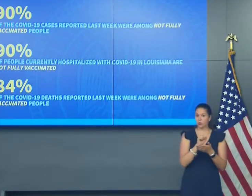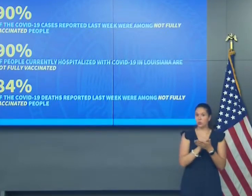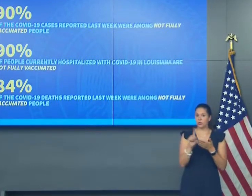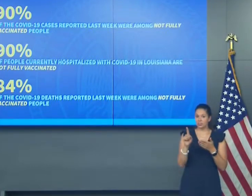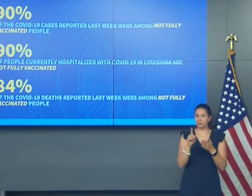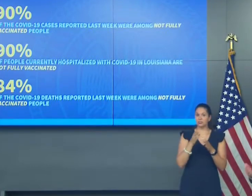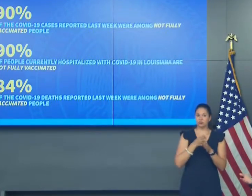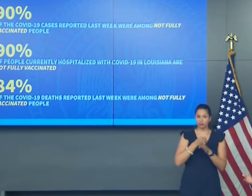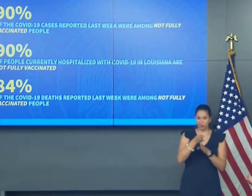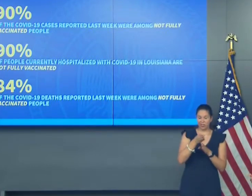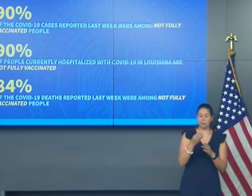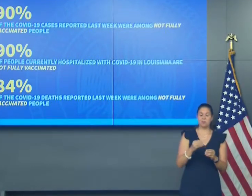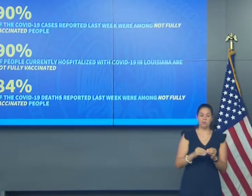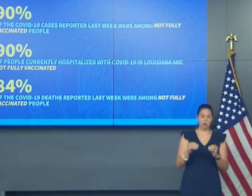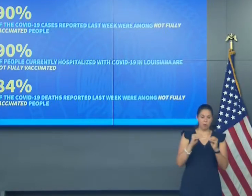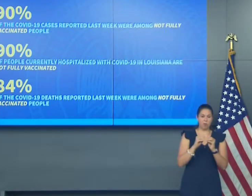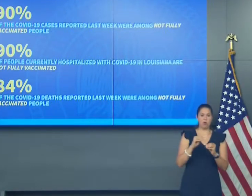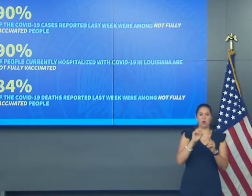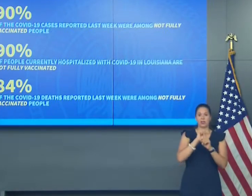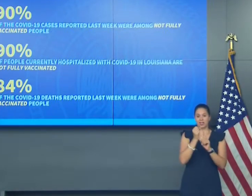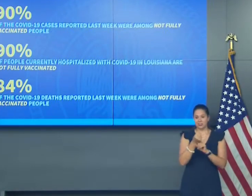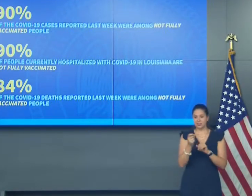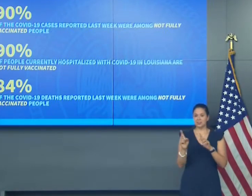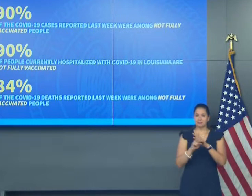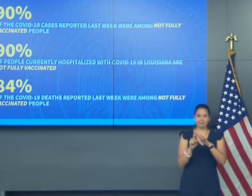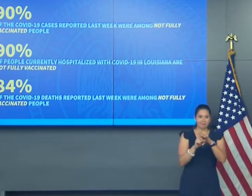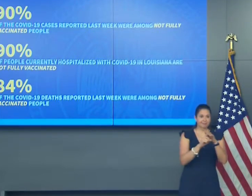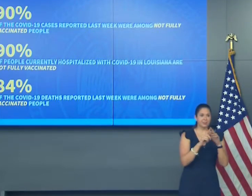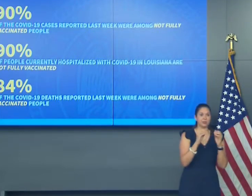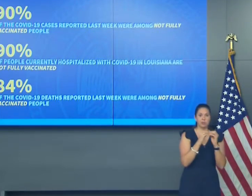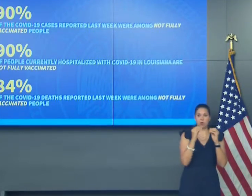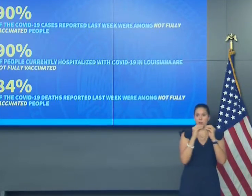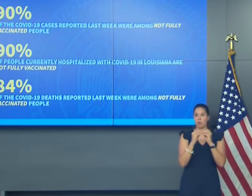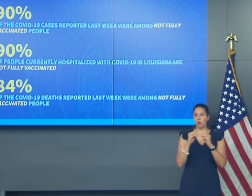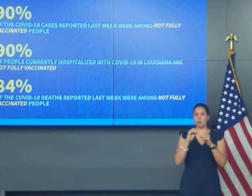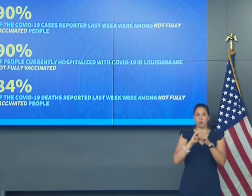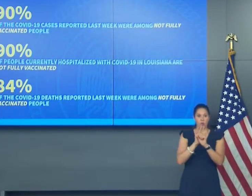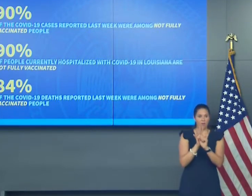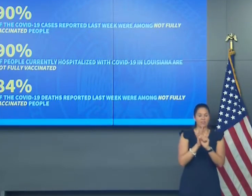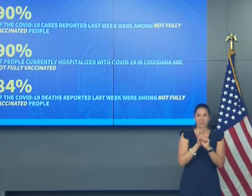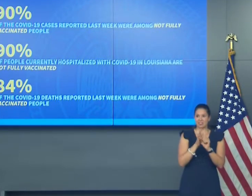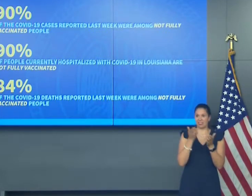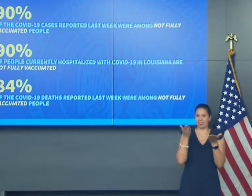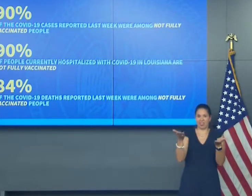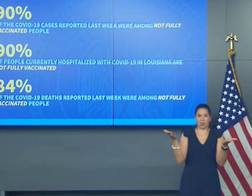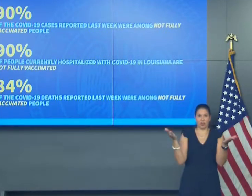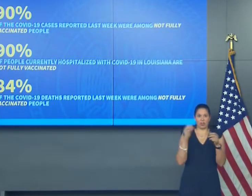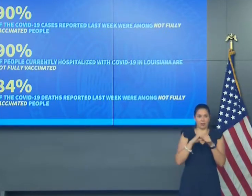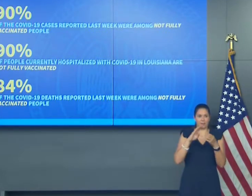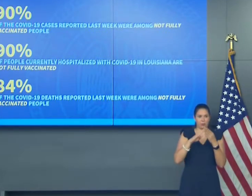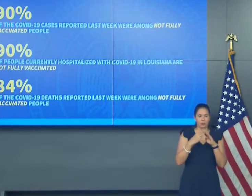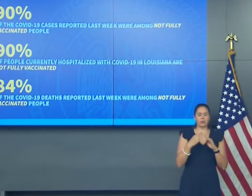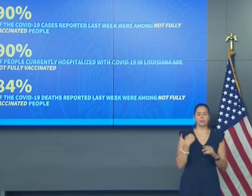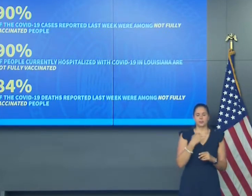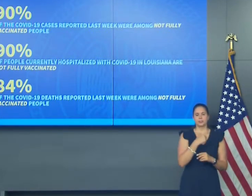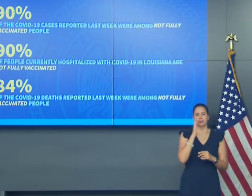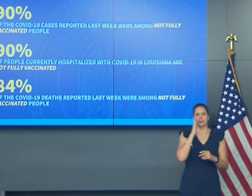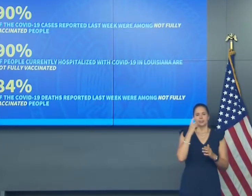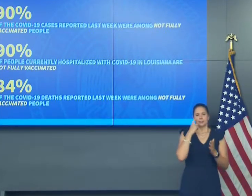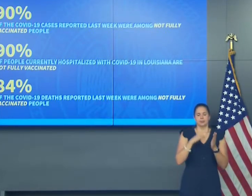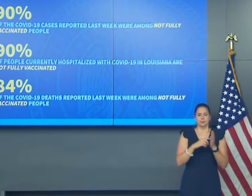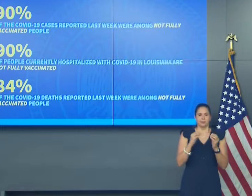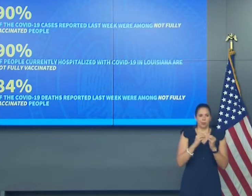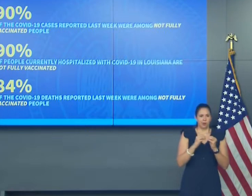now, as more and more cases are out there, as more and more COVID exists in the community, we can expect to see more